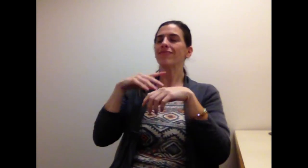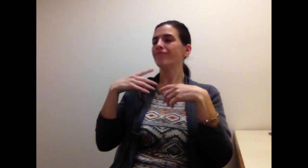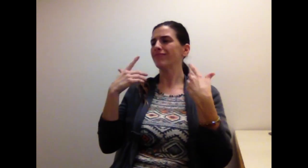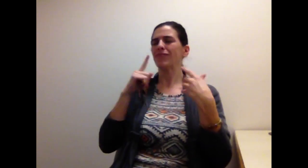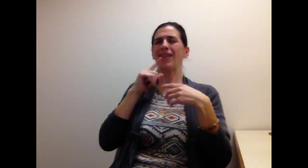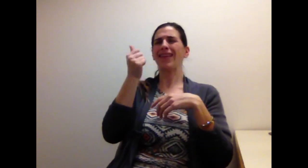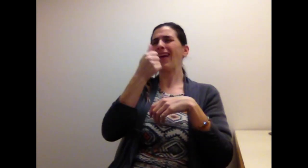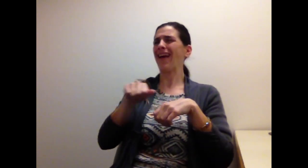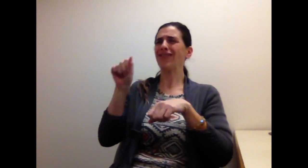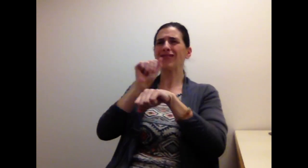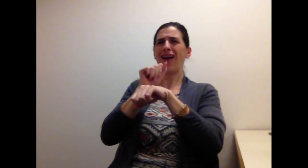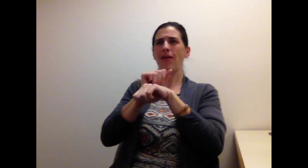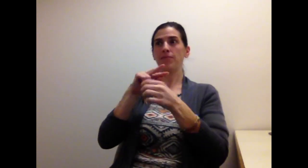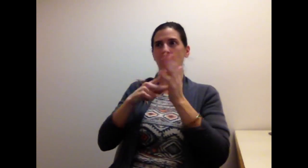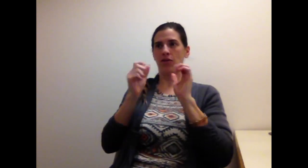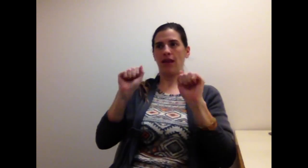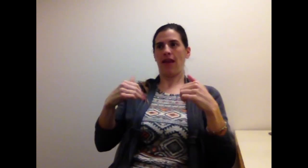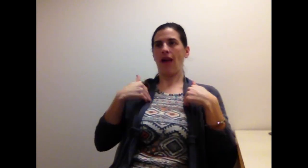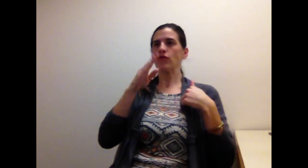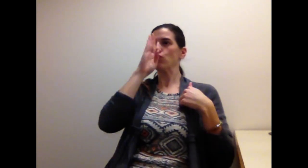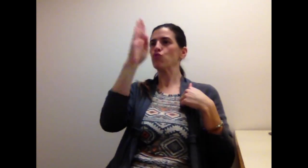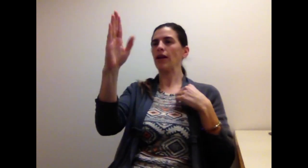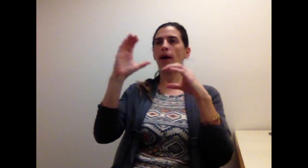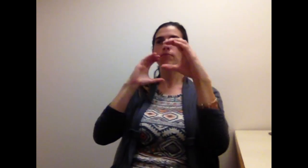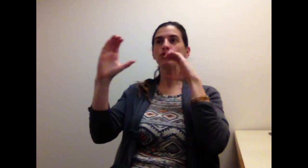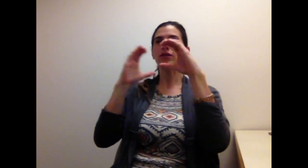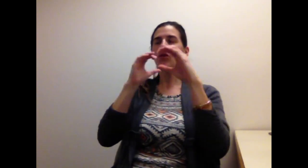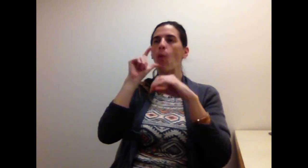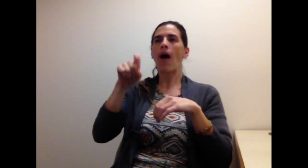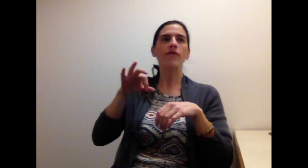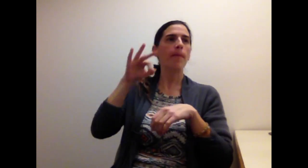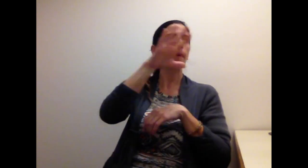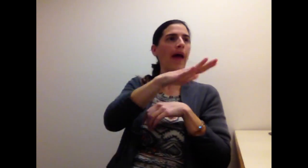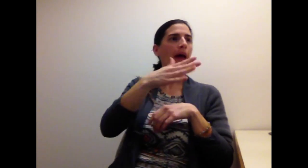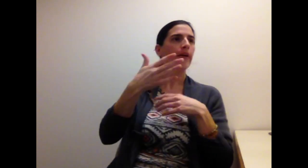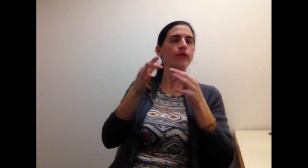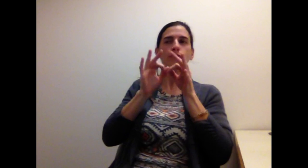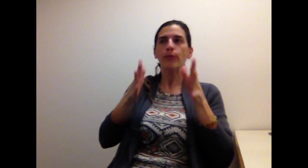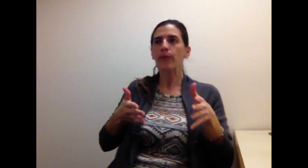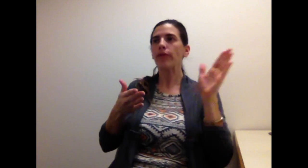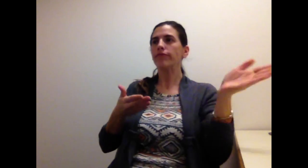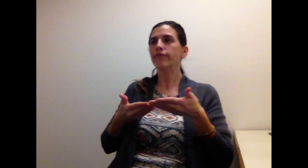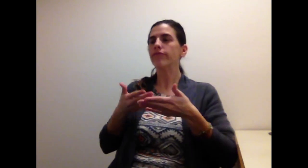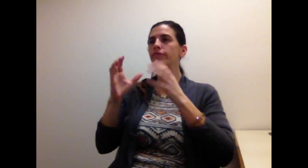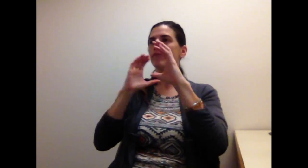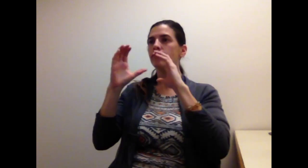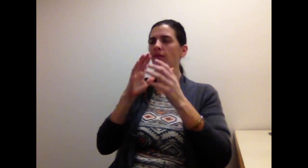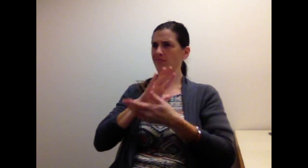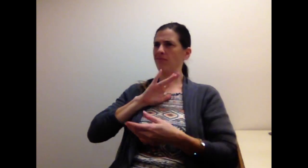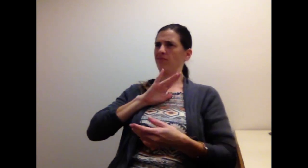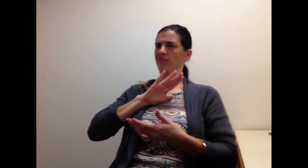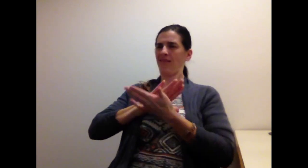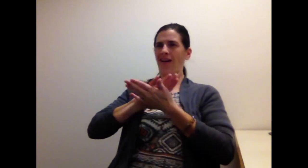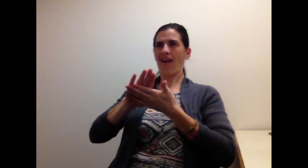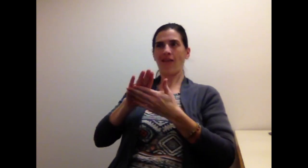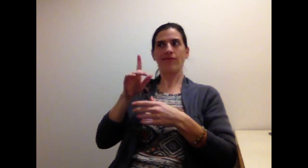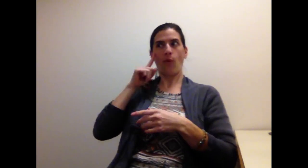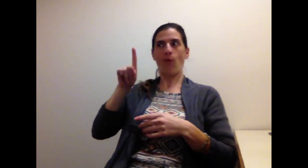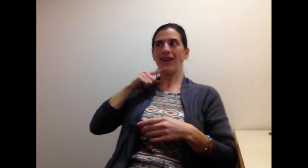because hearing can really apply to any job because they have straight communication. They don't have to spend money on interpreters and everything. It was really nice for those hearing